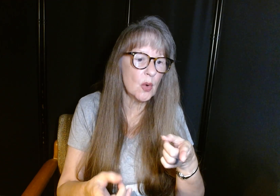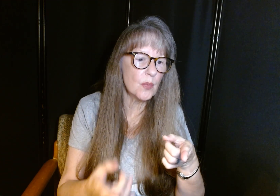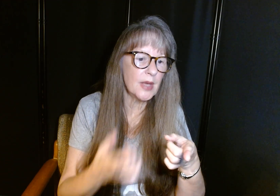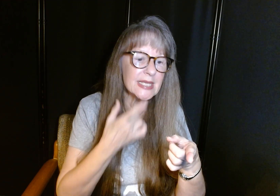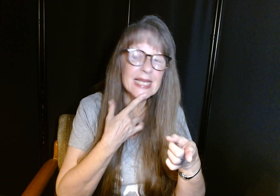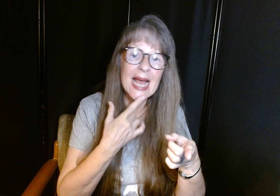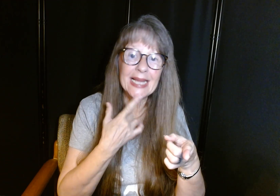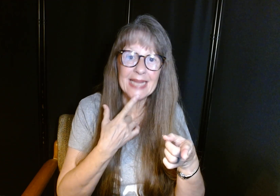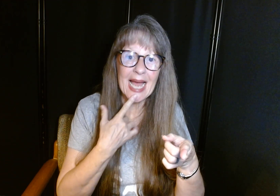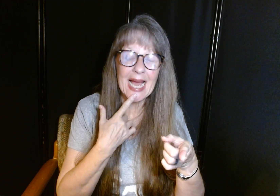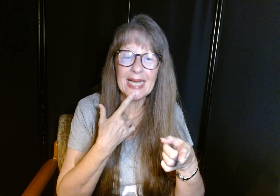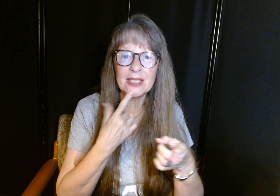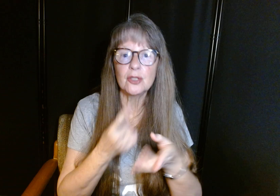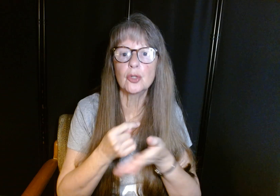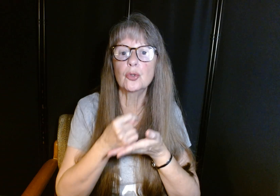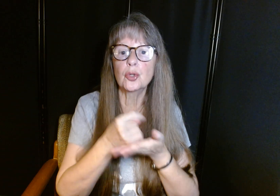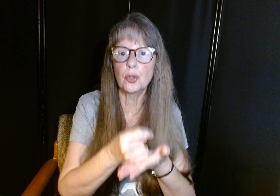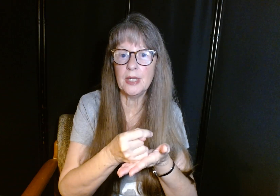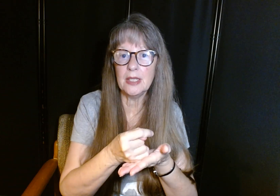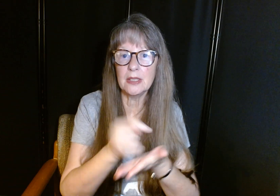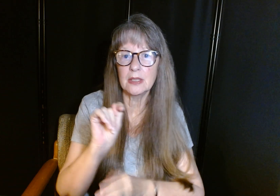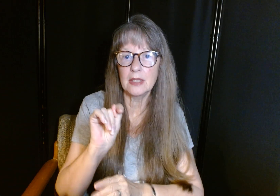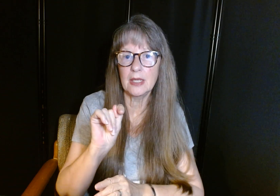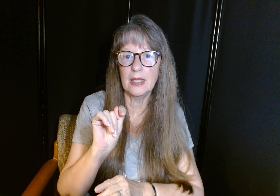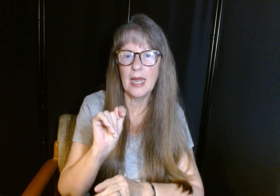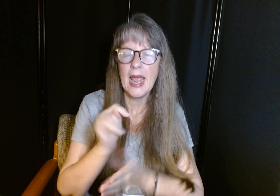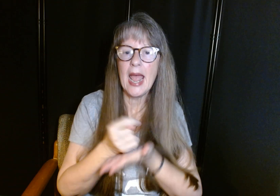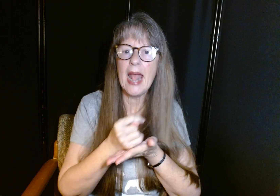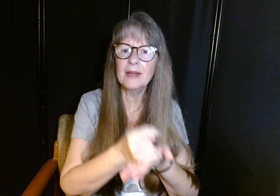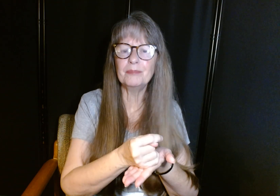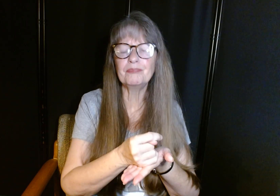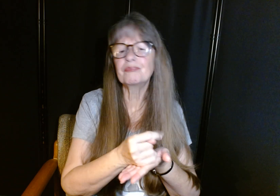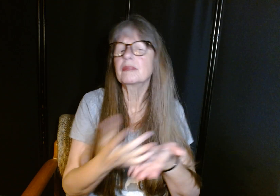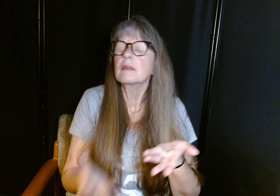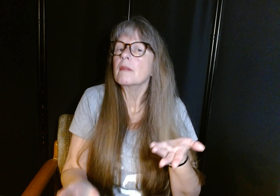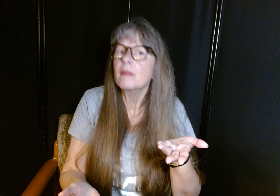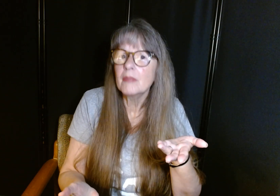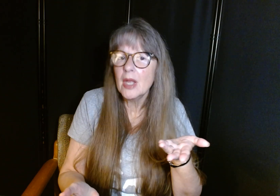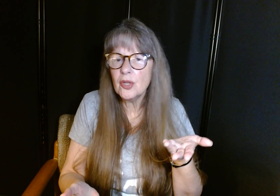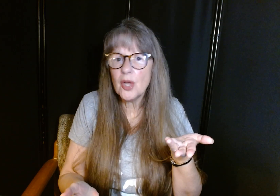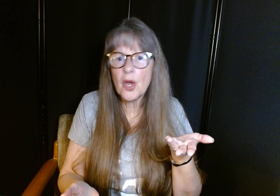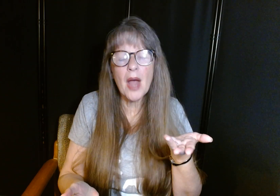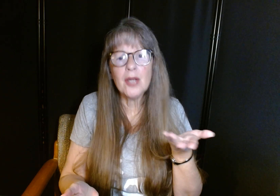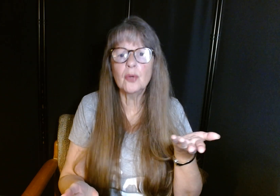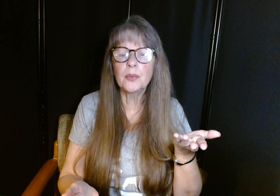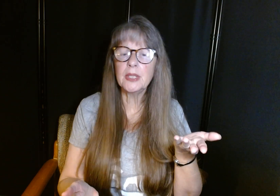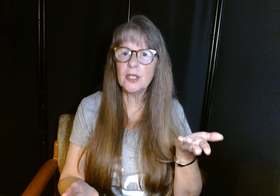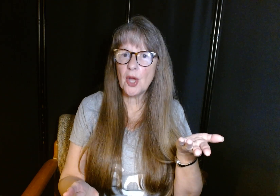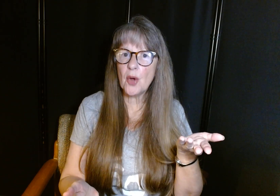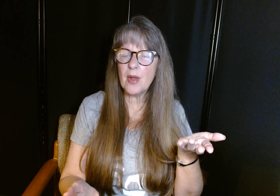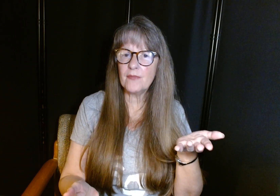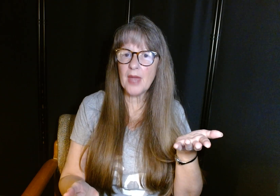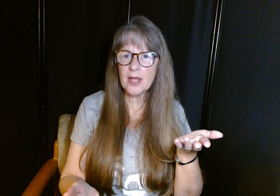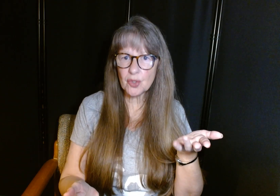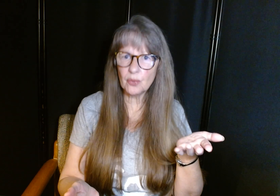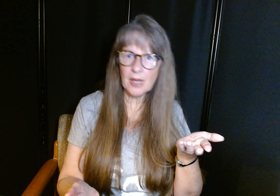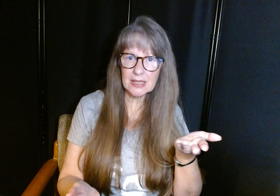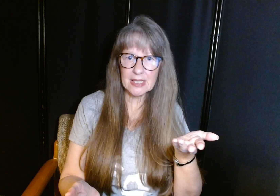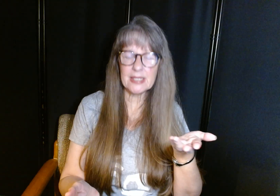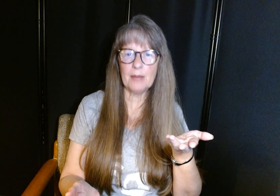they said that to treat, and I don't really know if that's correct